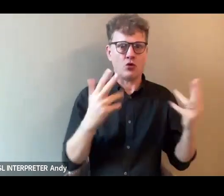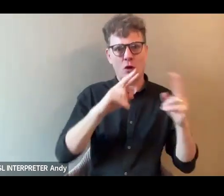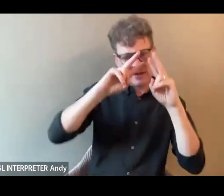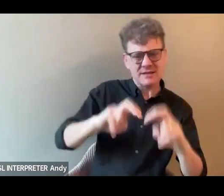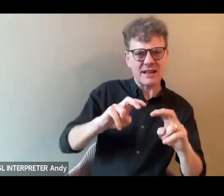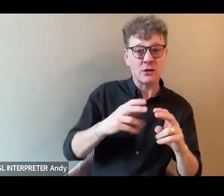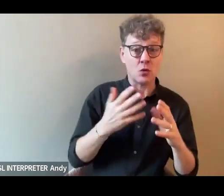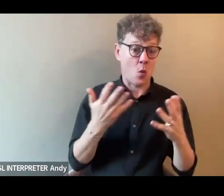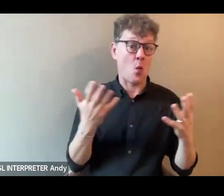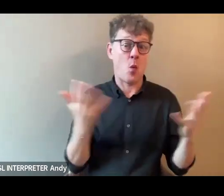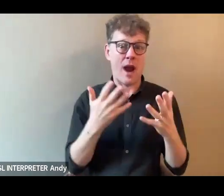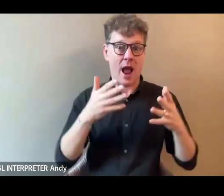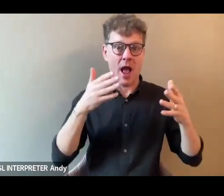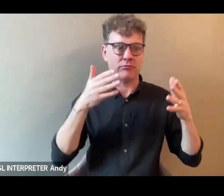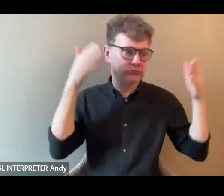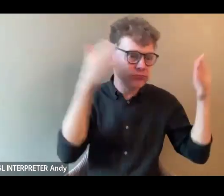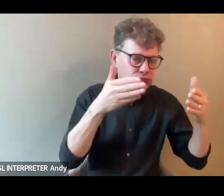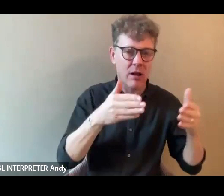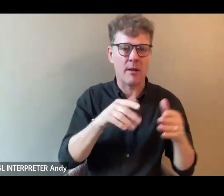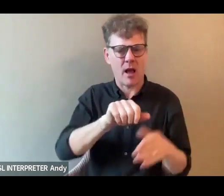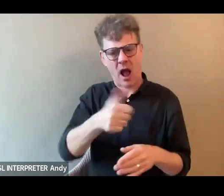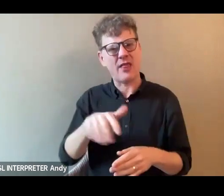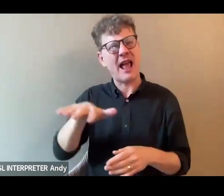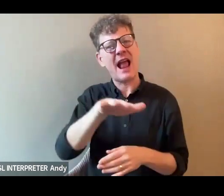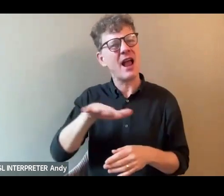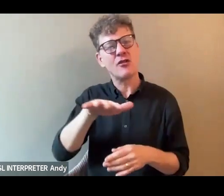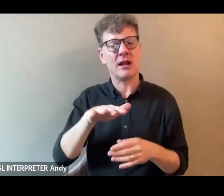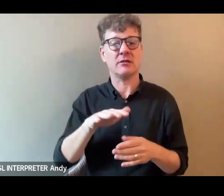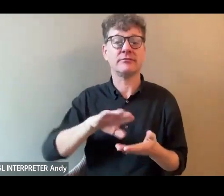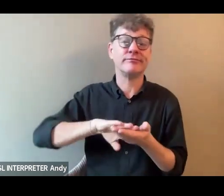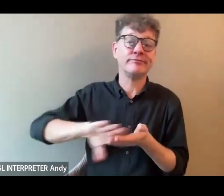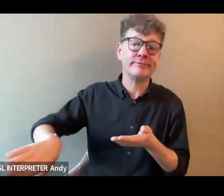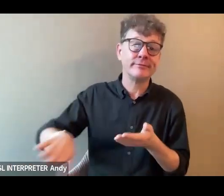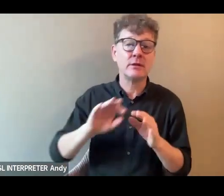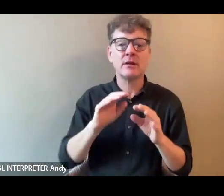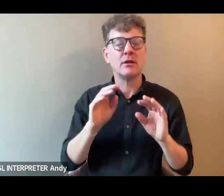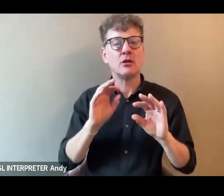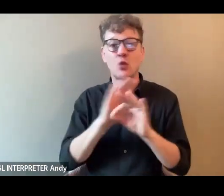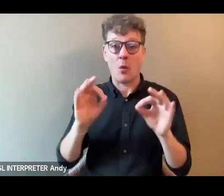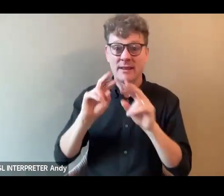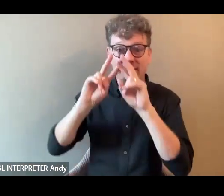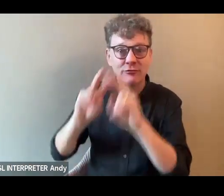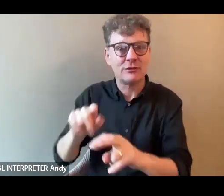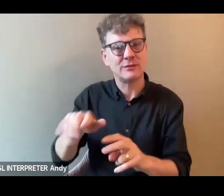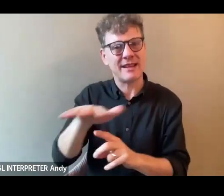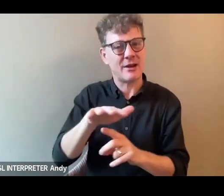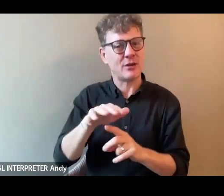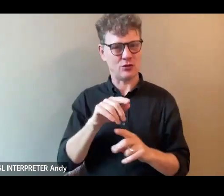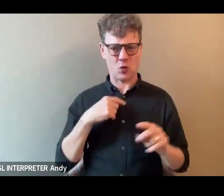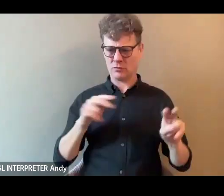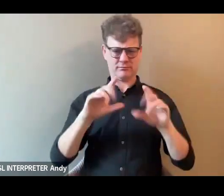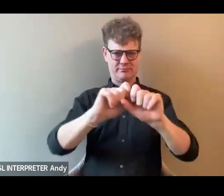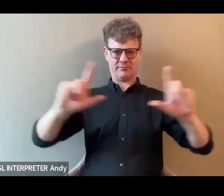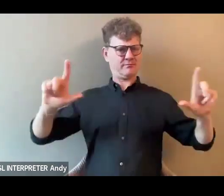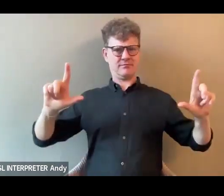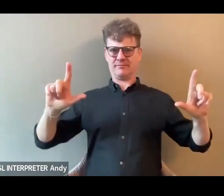colder spots, where not only in some cases are there no studies, nobody's even asked the question to frame a study. And then in that context, what we've